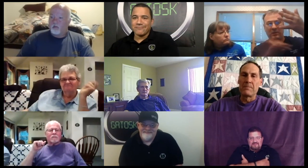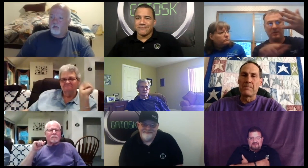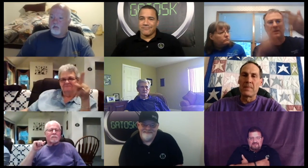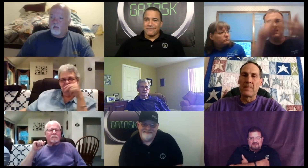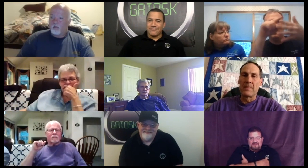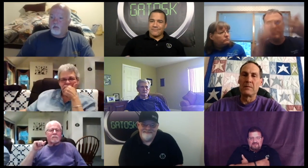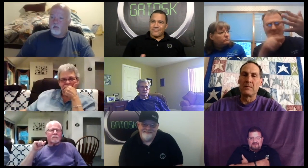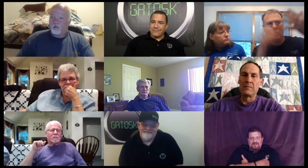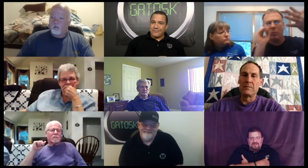maybe you can add something like that.